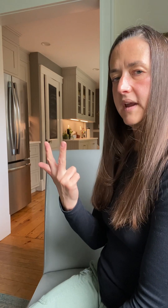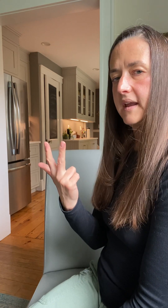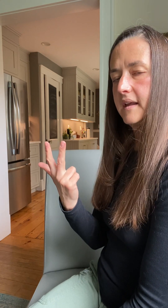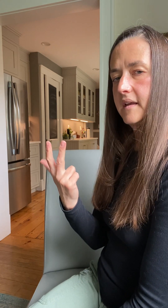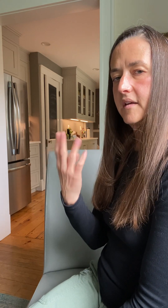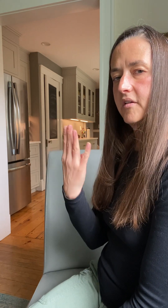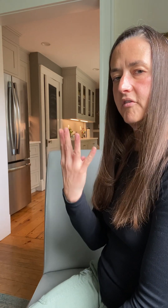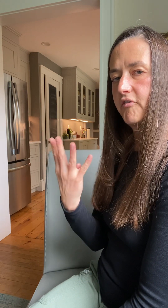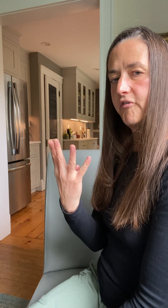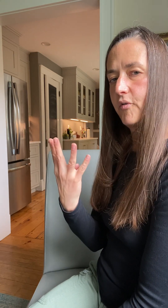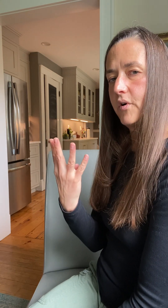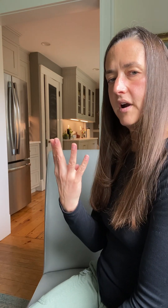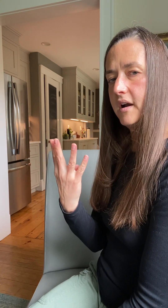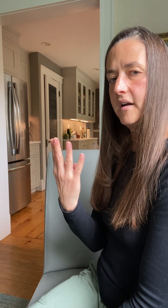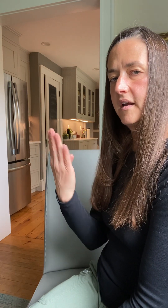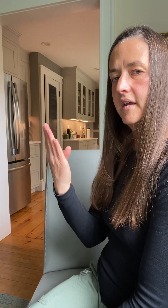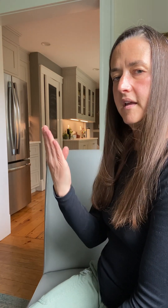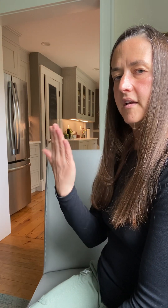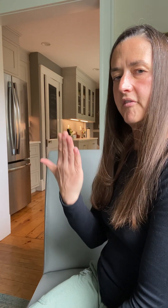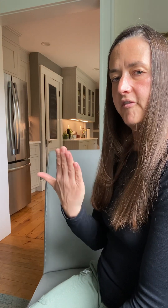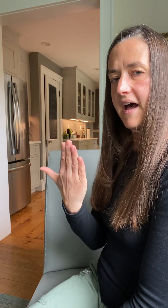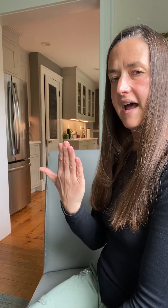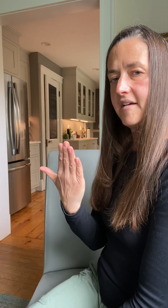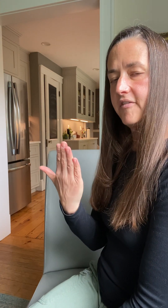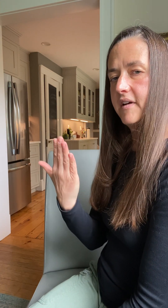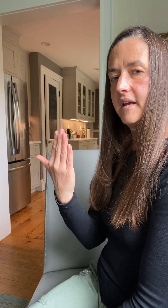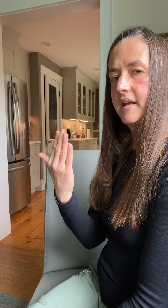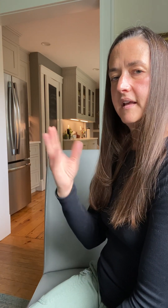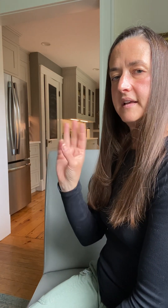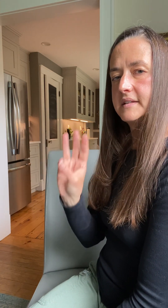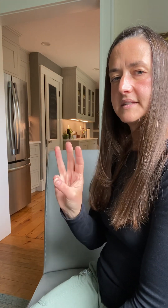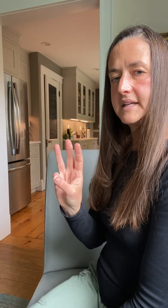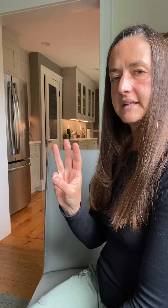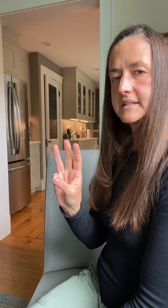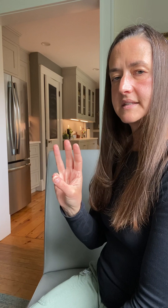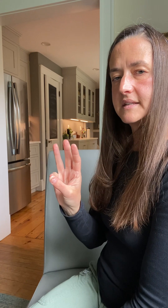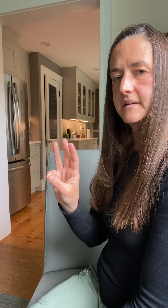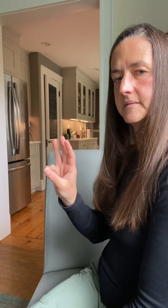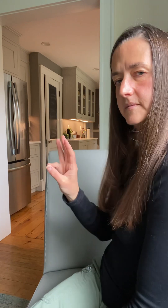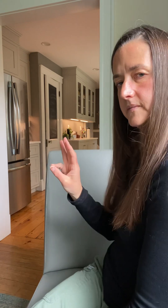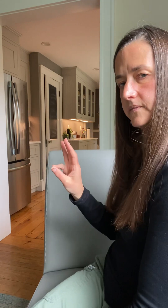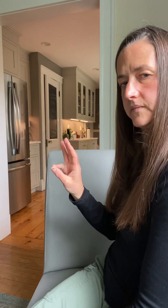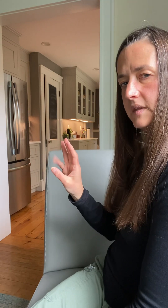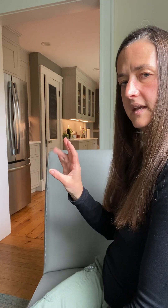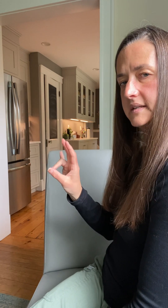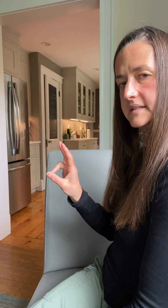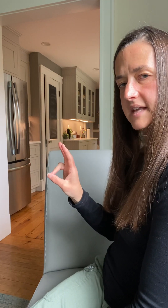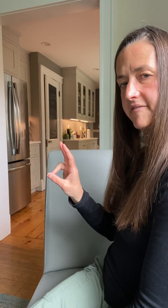3, 4, 5, 6,